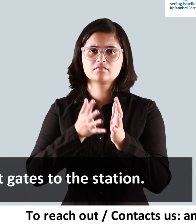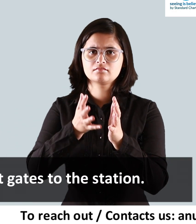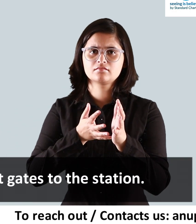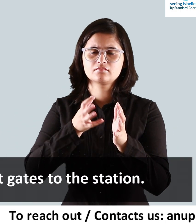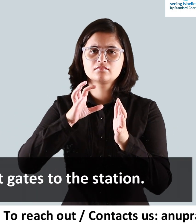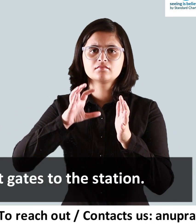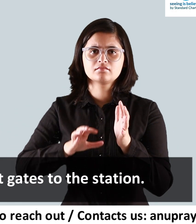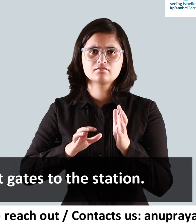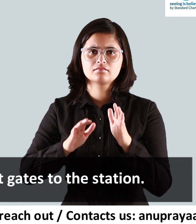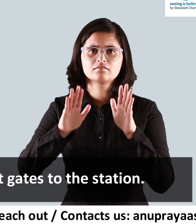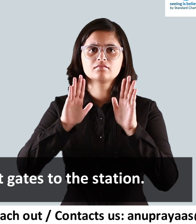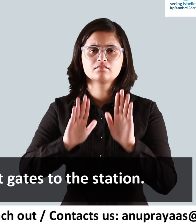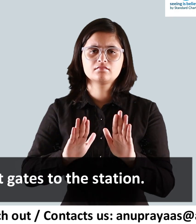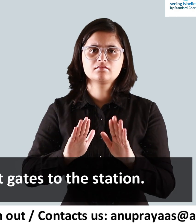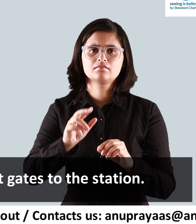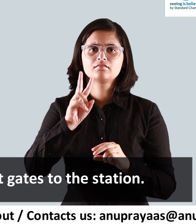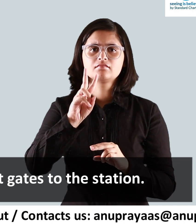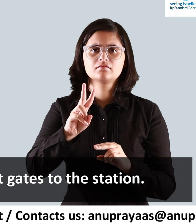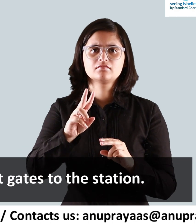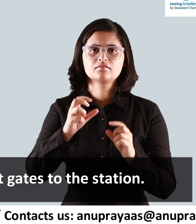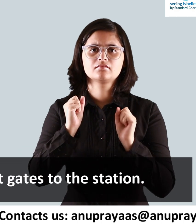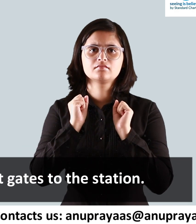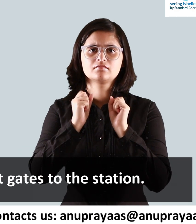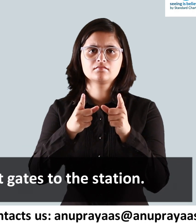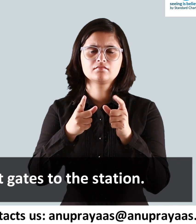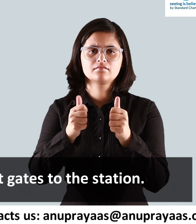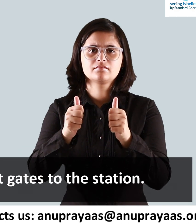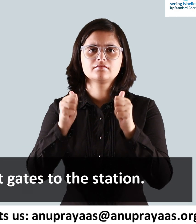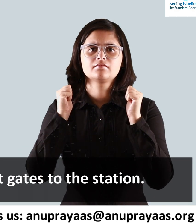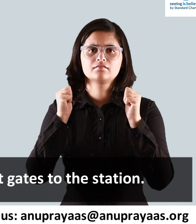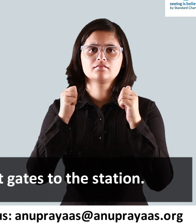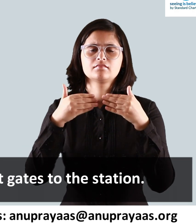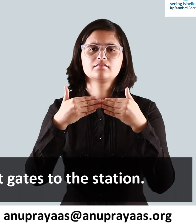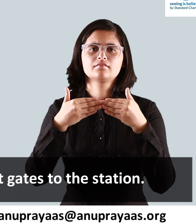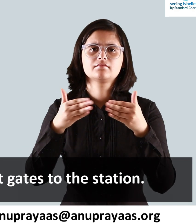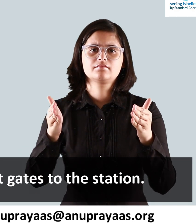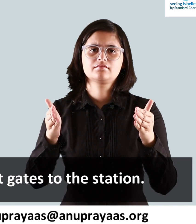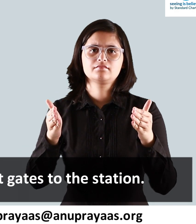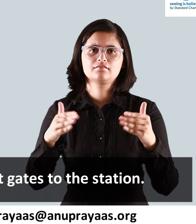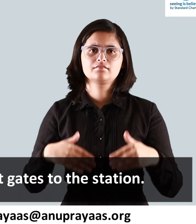There are 2 entry-exit gates to the station.